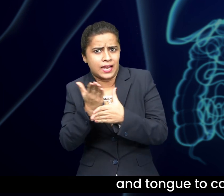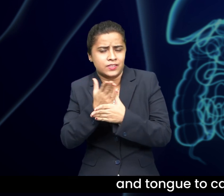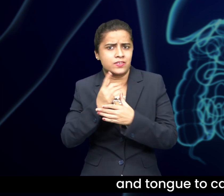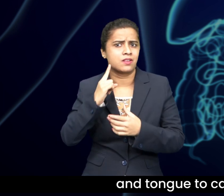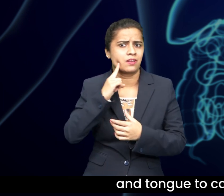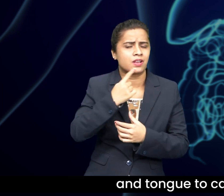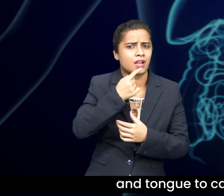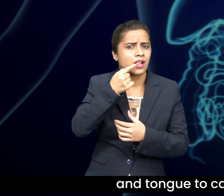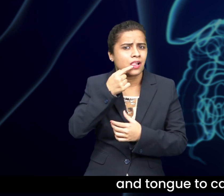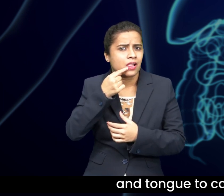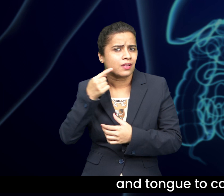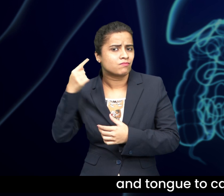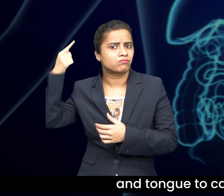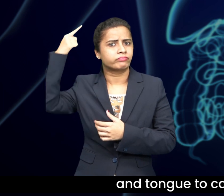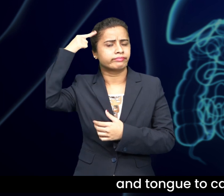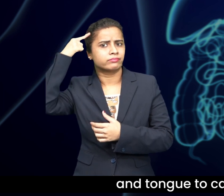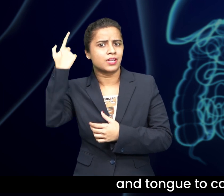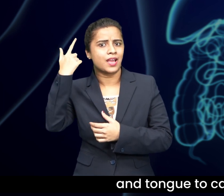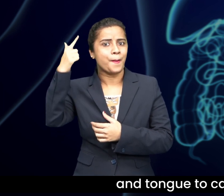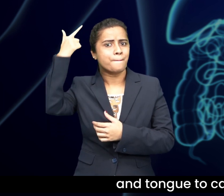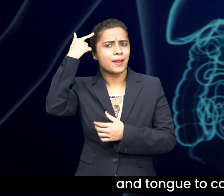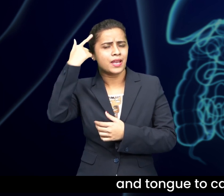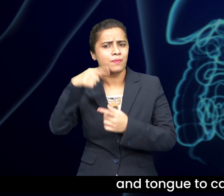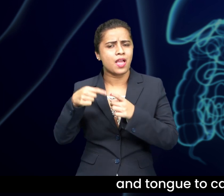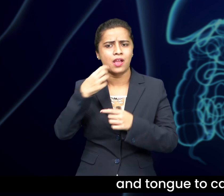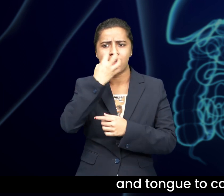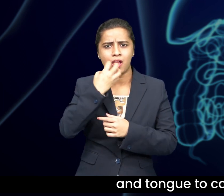and tongue to carry messages to the brain.